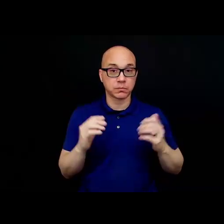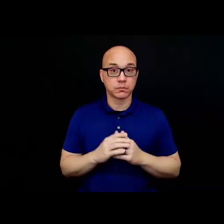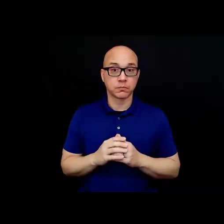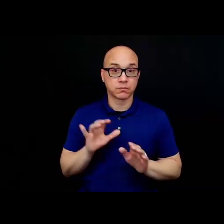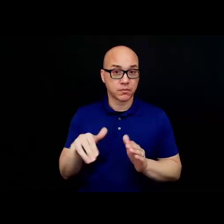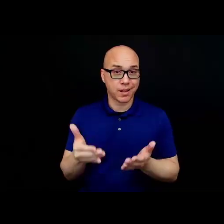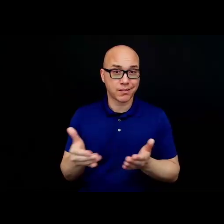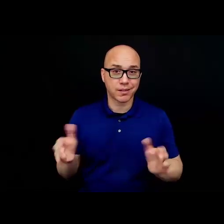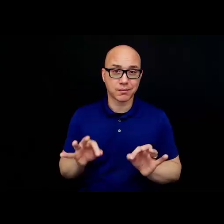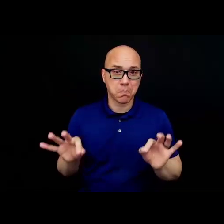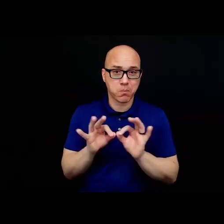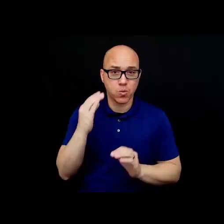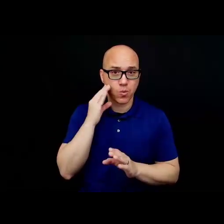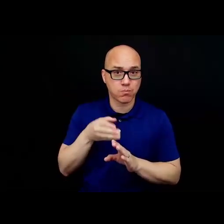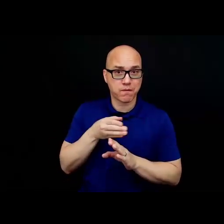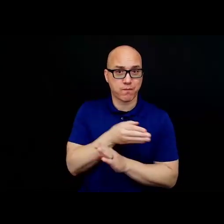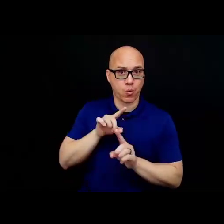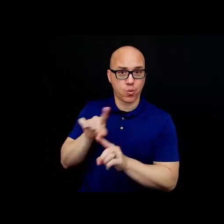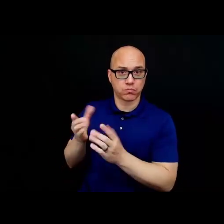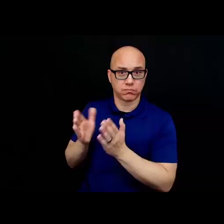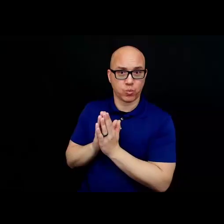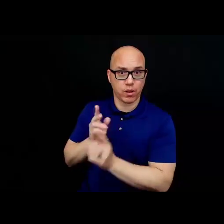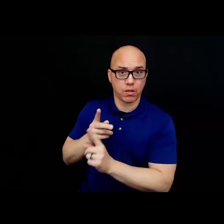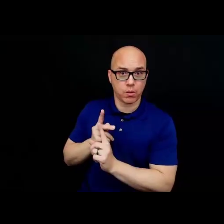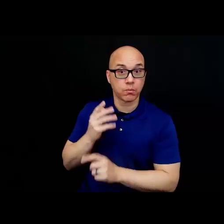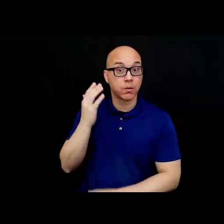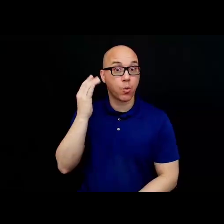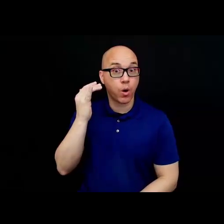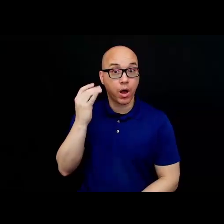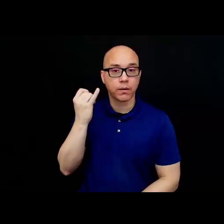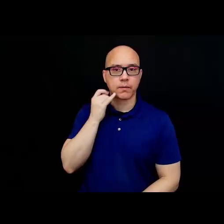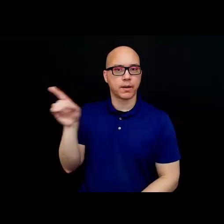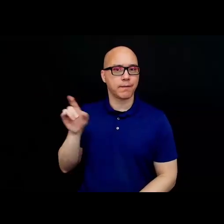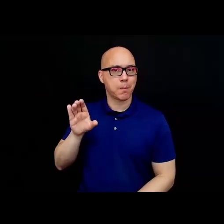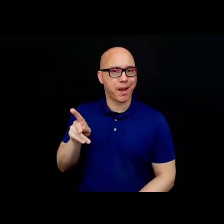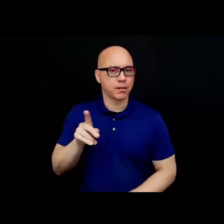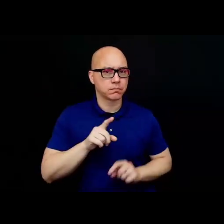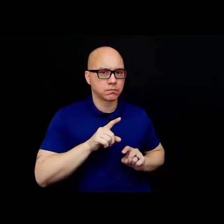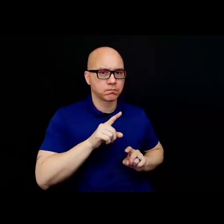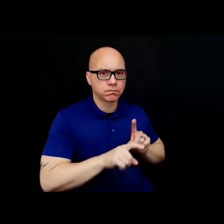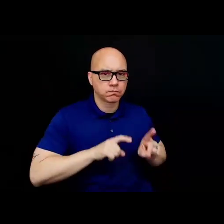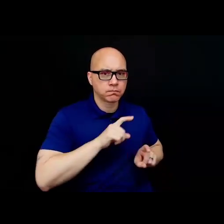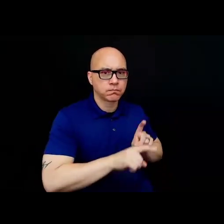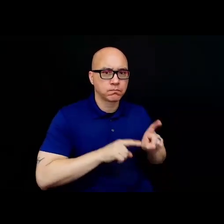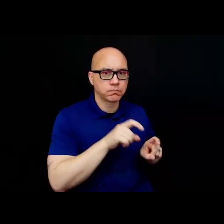prior to. So when you're questioned, you're able to explain any